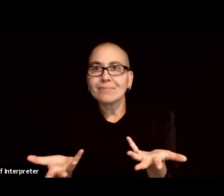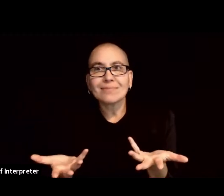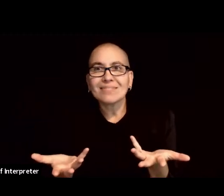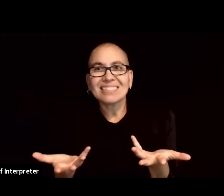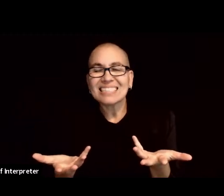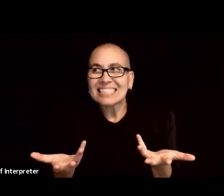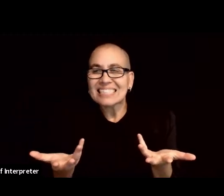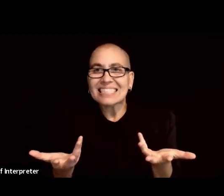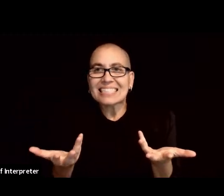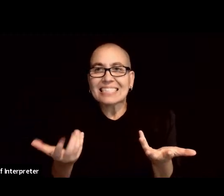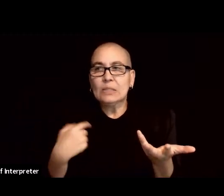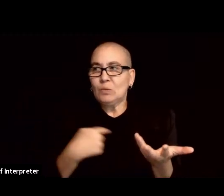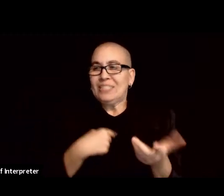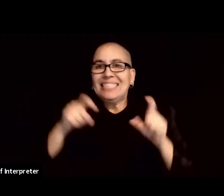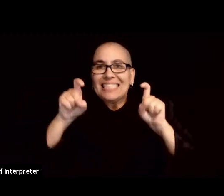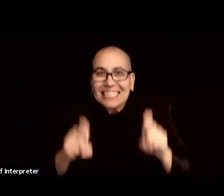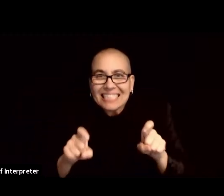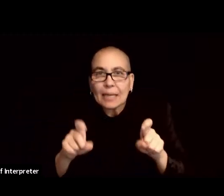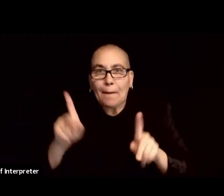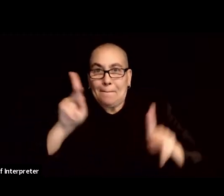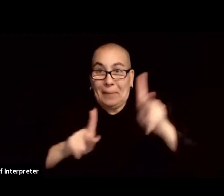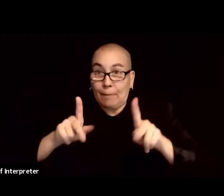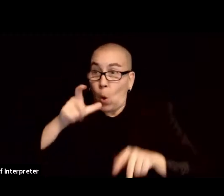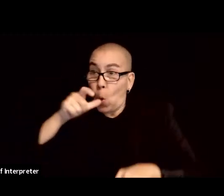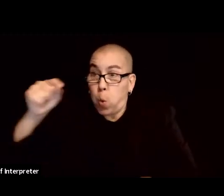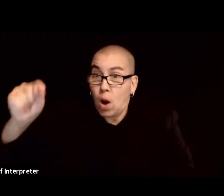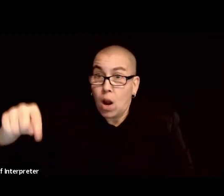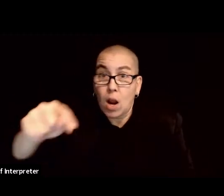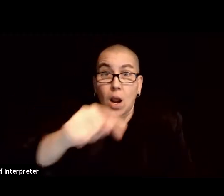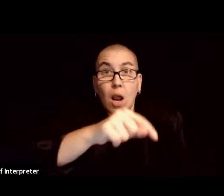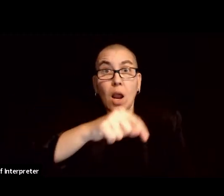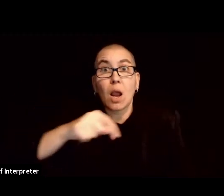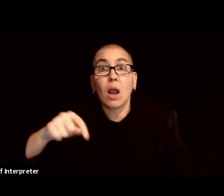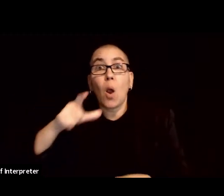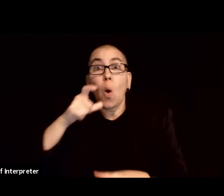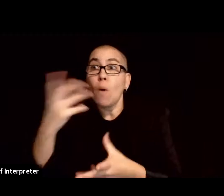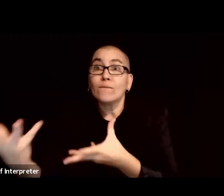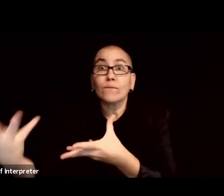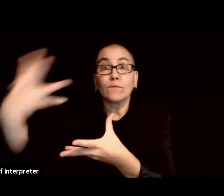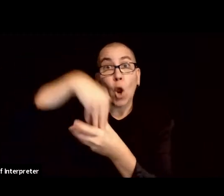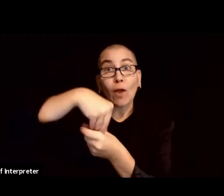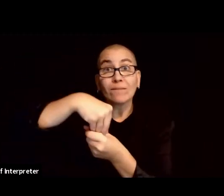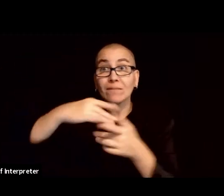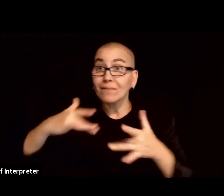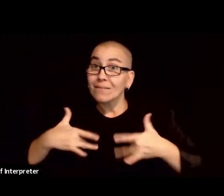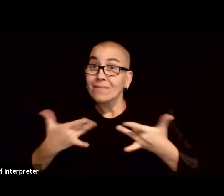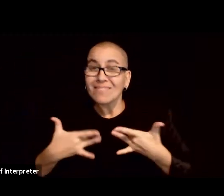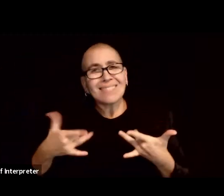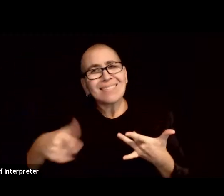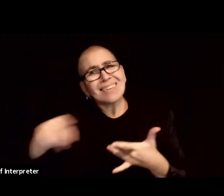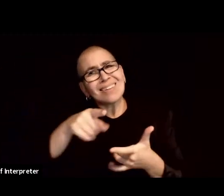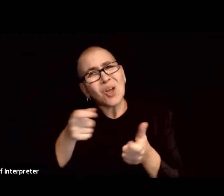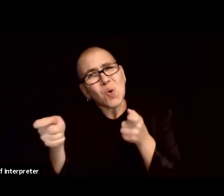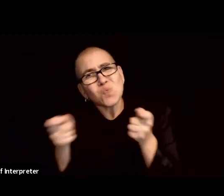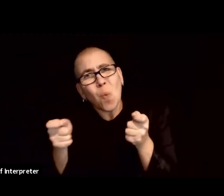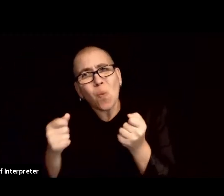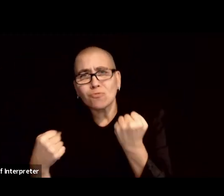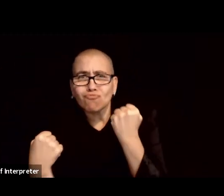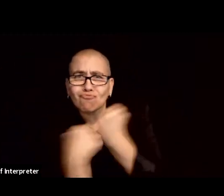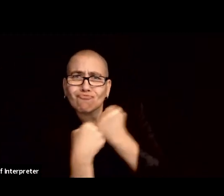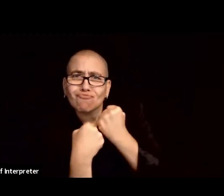We can regulate, we can try and put more things in place, but simply